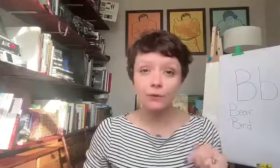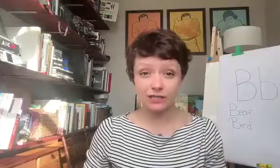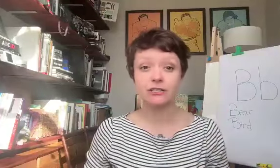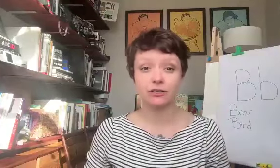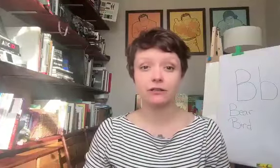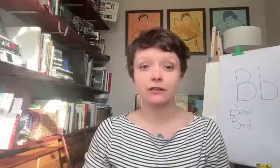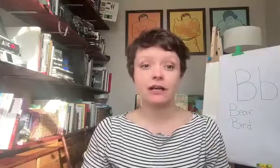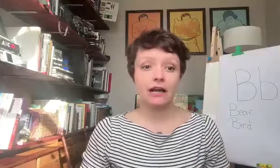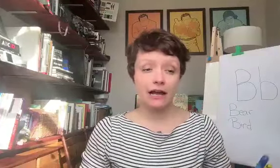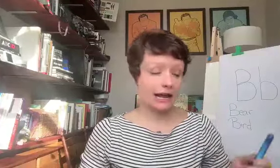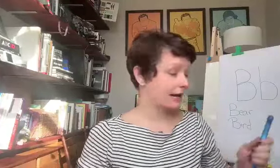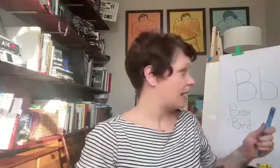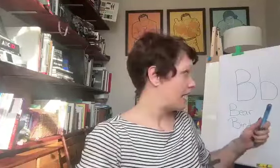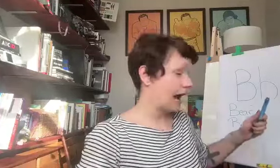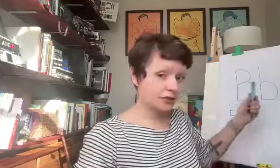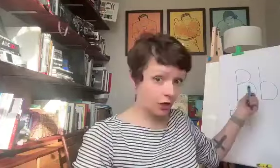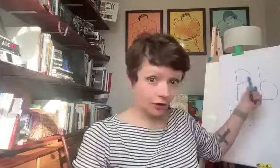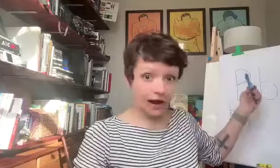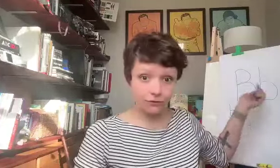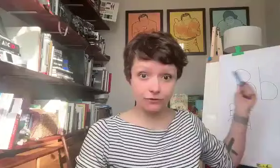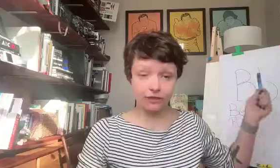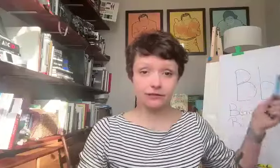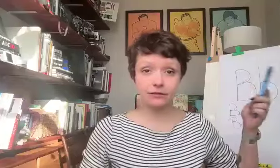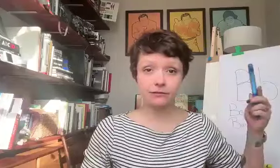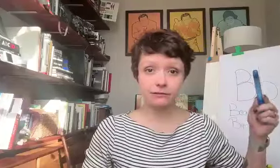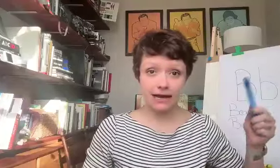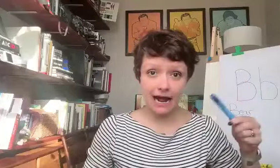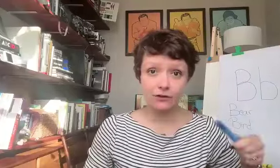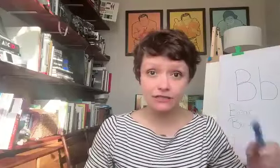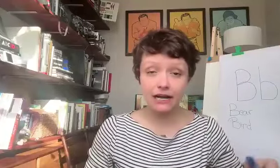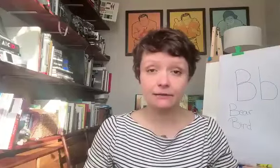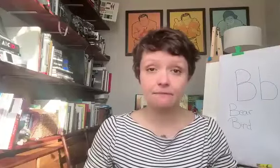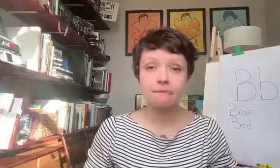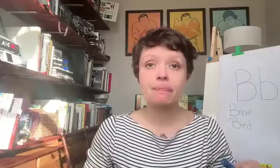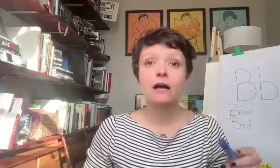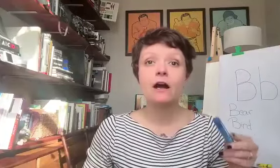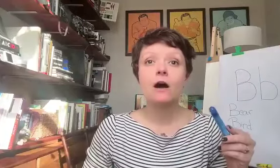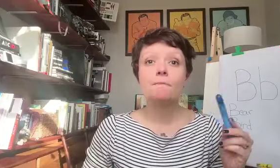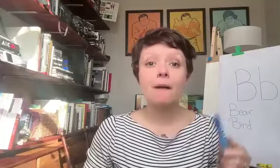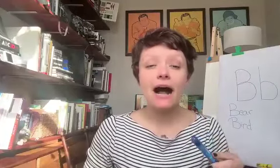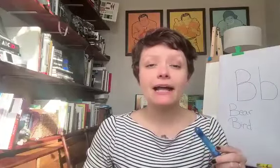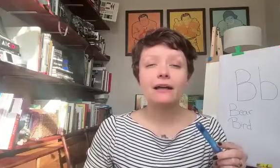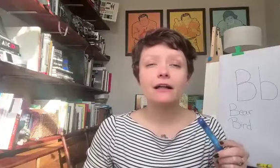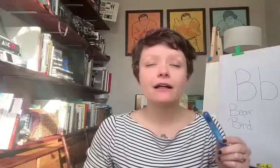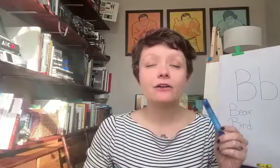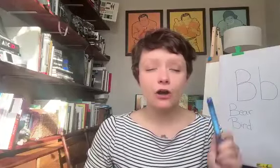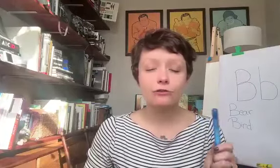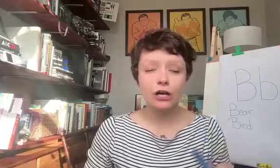with the teacher, and I showed her how to do this and how to use sign. My, no